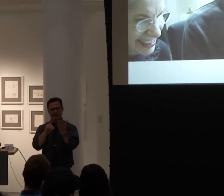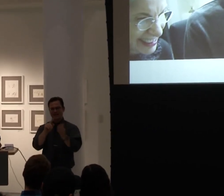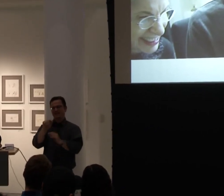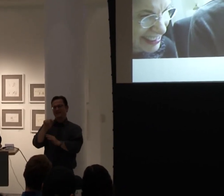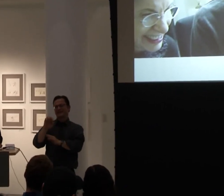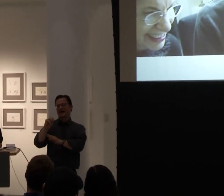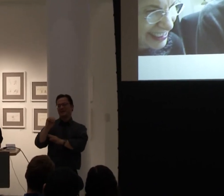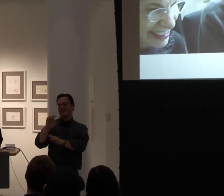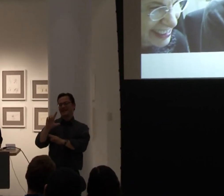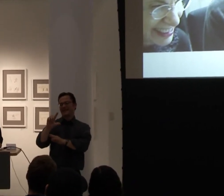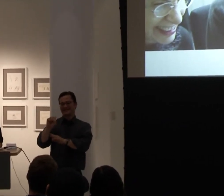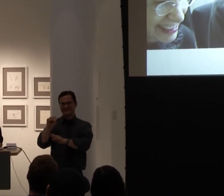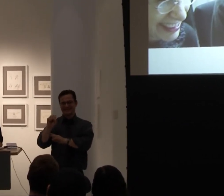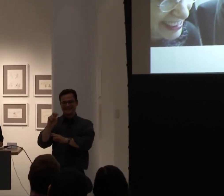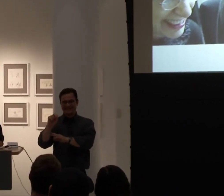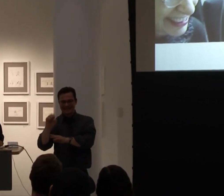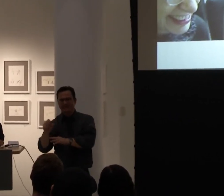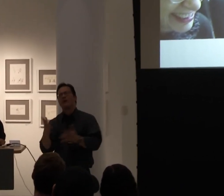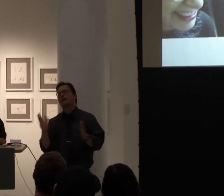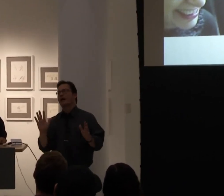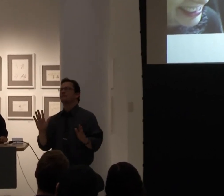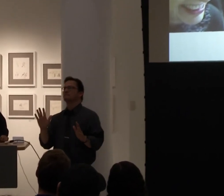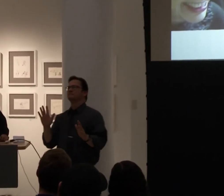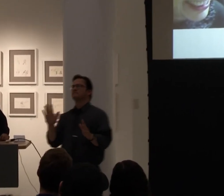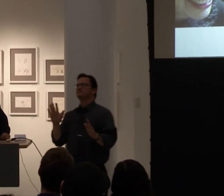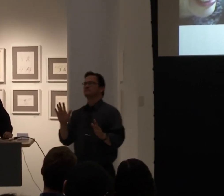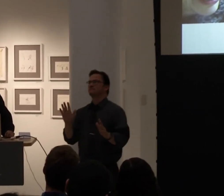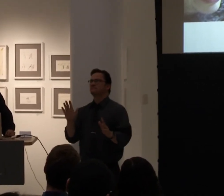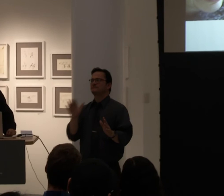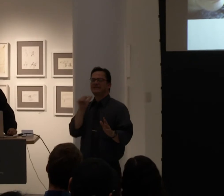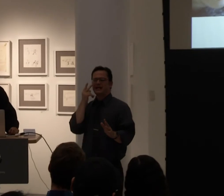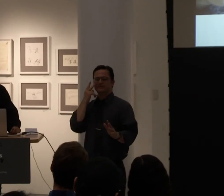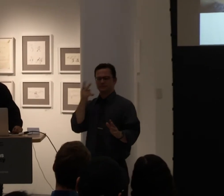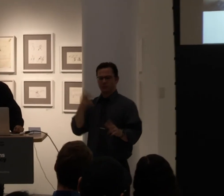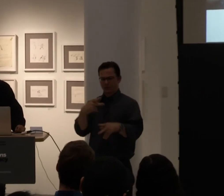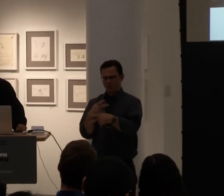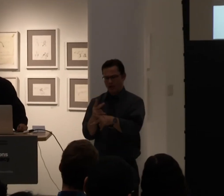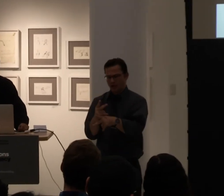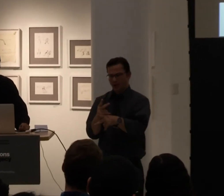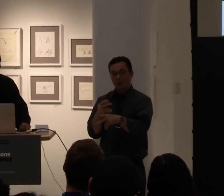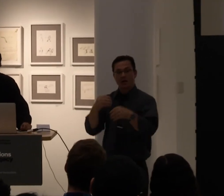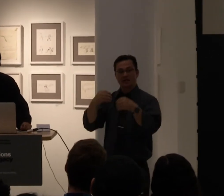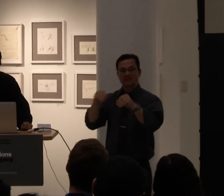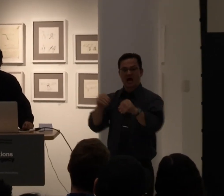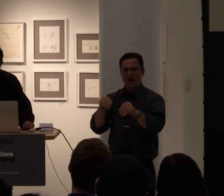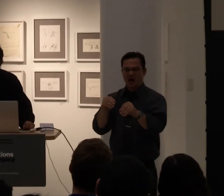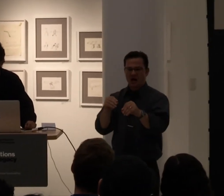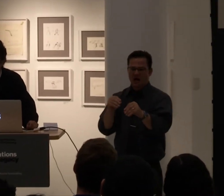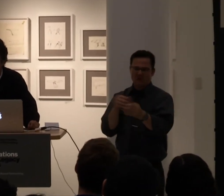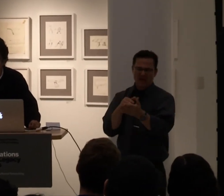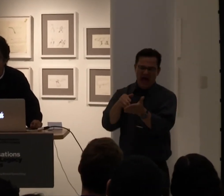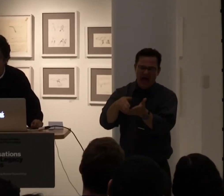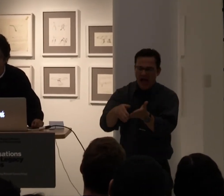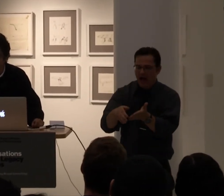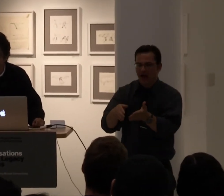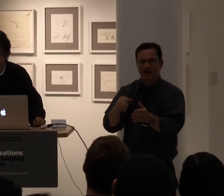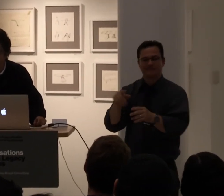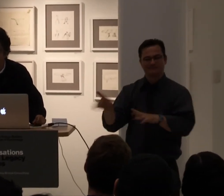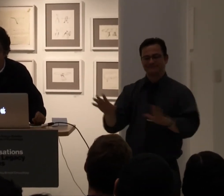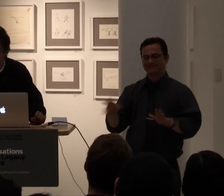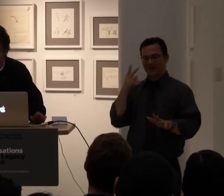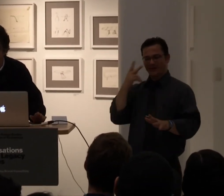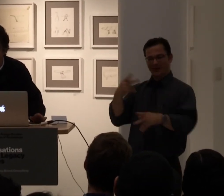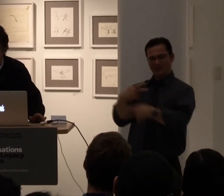very, very simple. The thing is that I don't look at a product and say, we're going to sell gazillions. I look at a product and